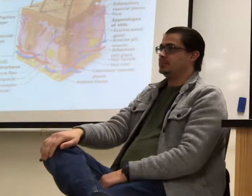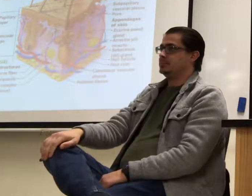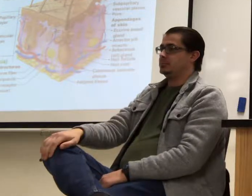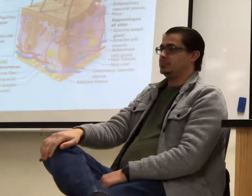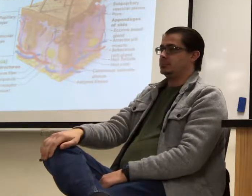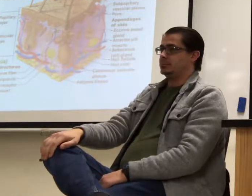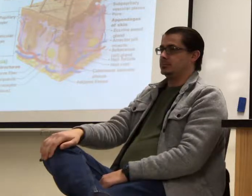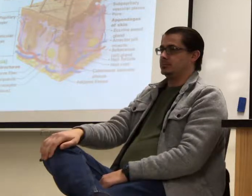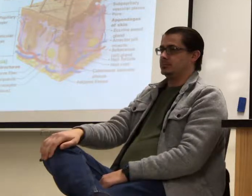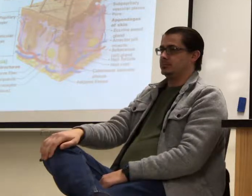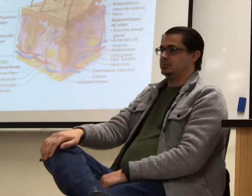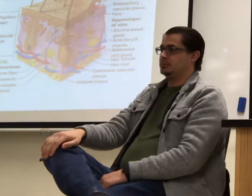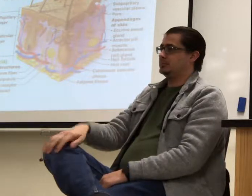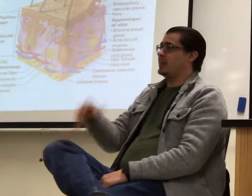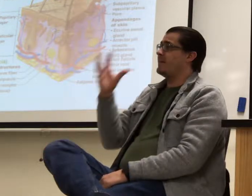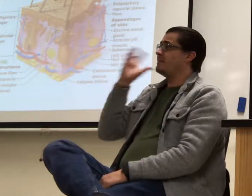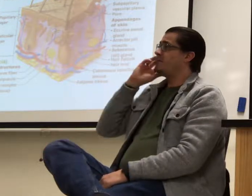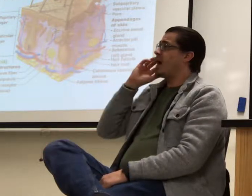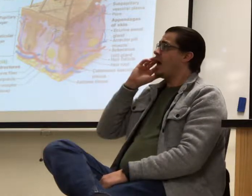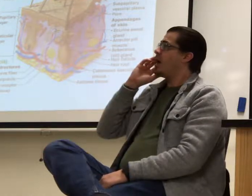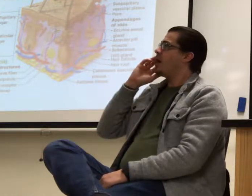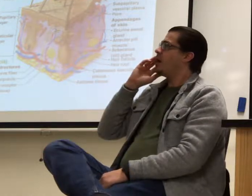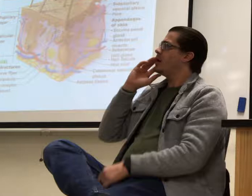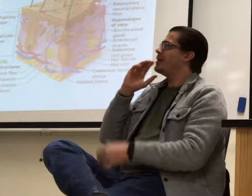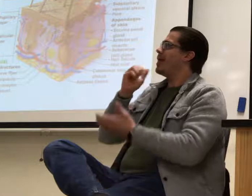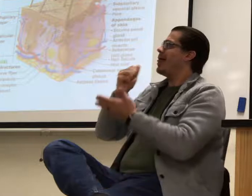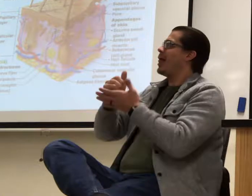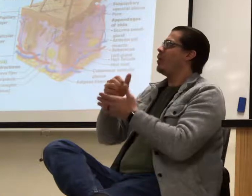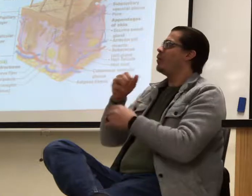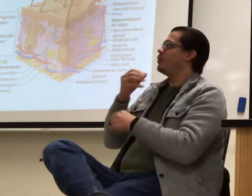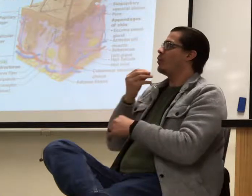I'll just say fat insulates.